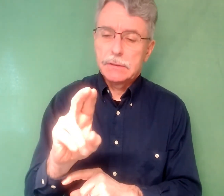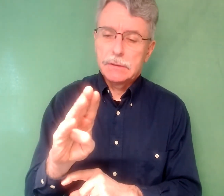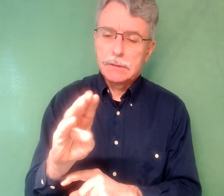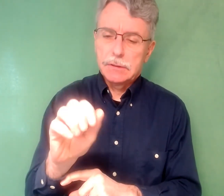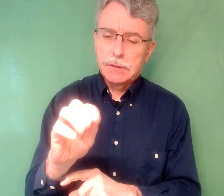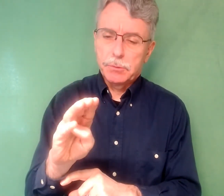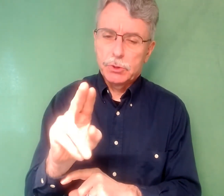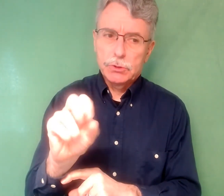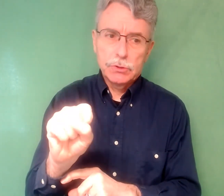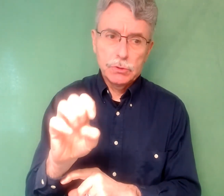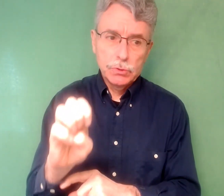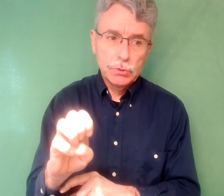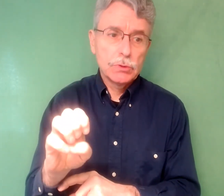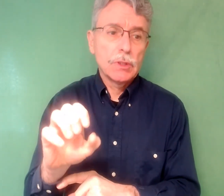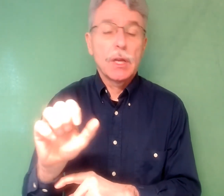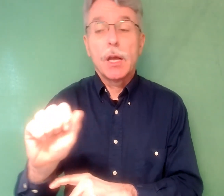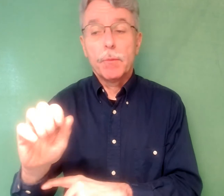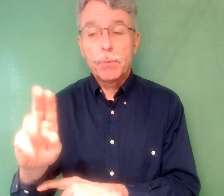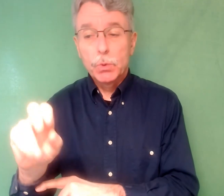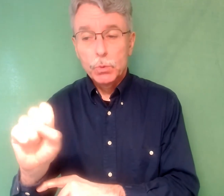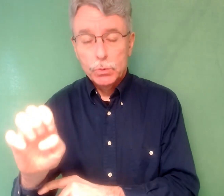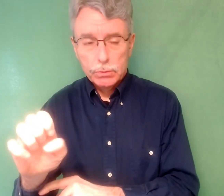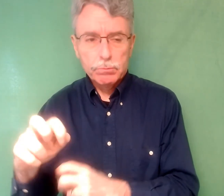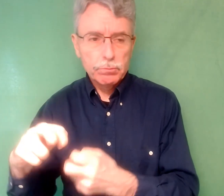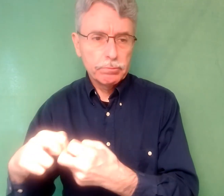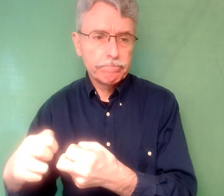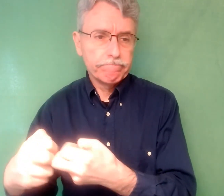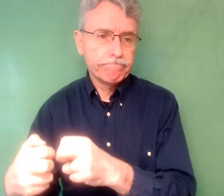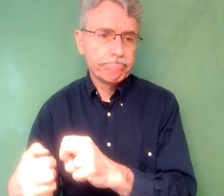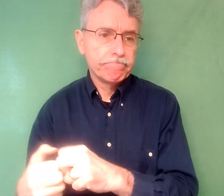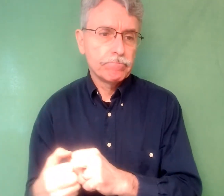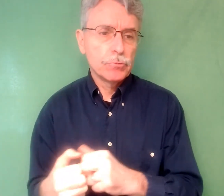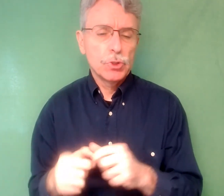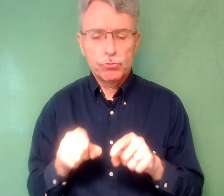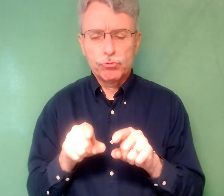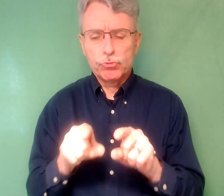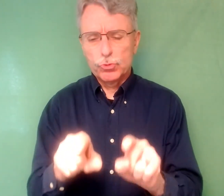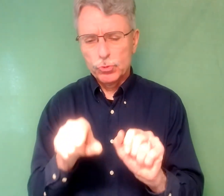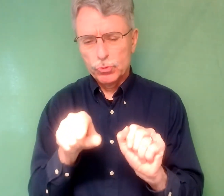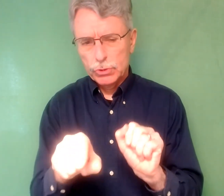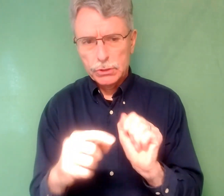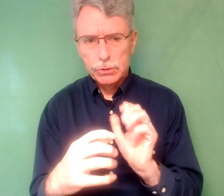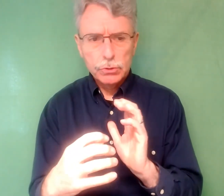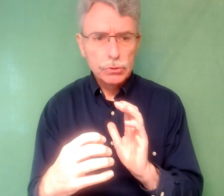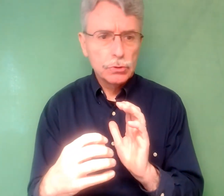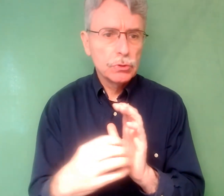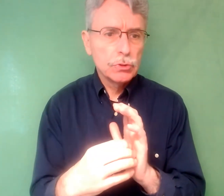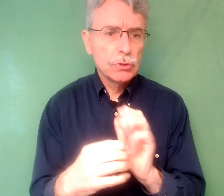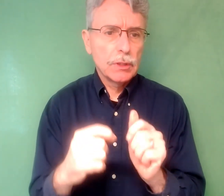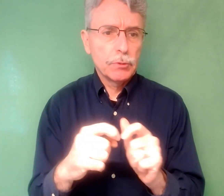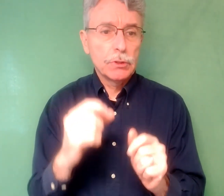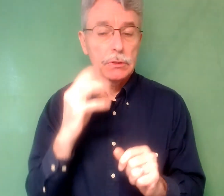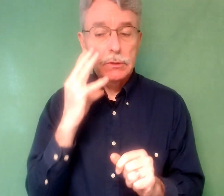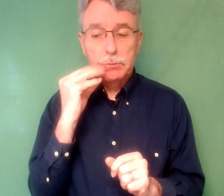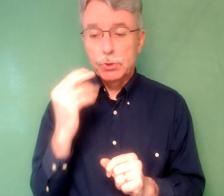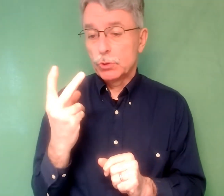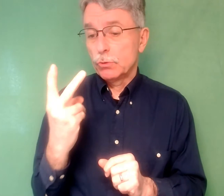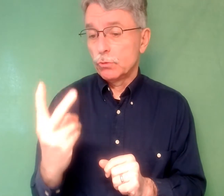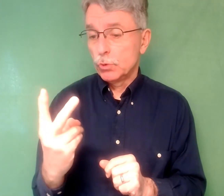individuals, information about users, and a follow-up study that was completed by those who had gone through treatment. This chapter